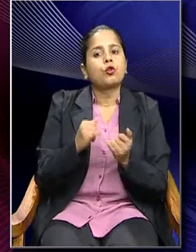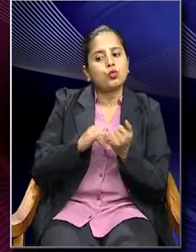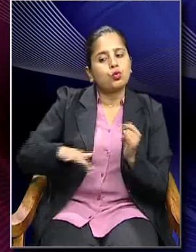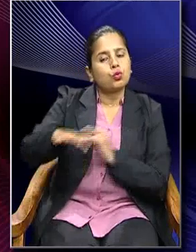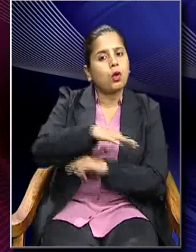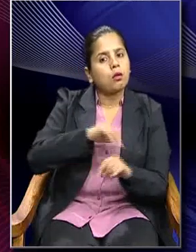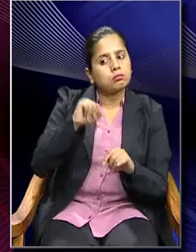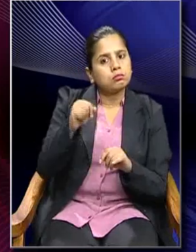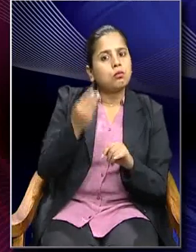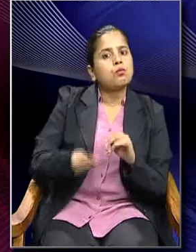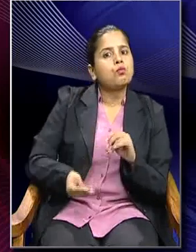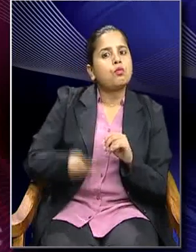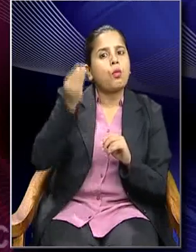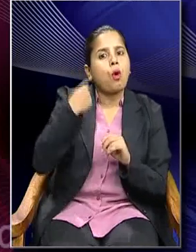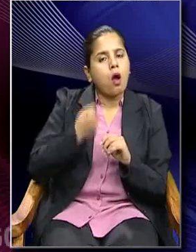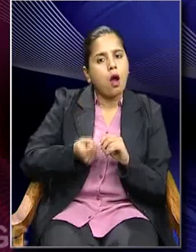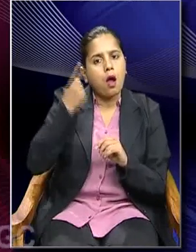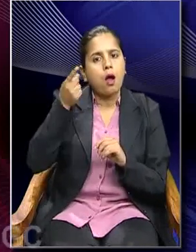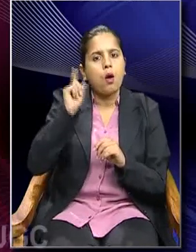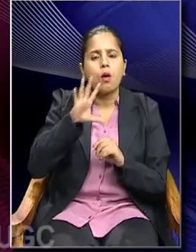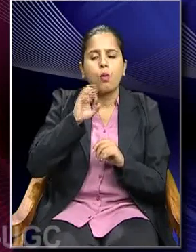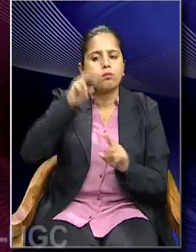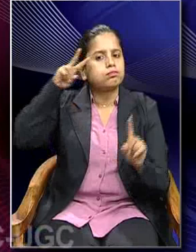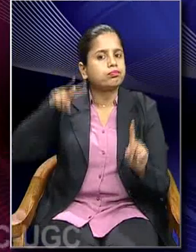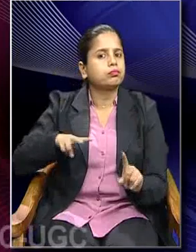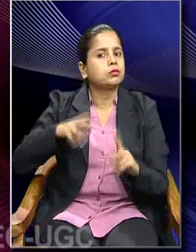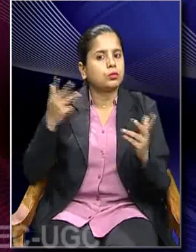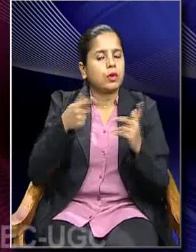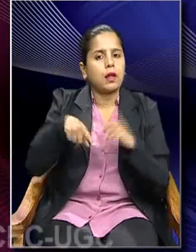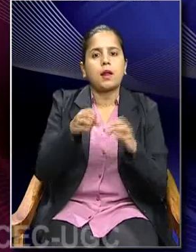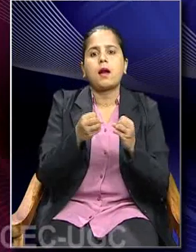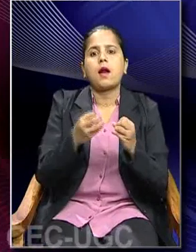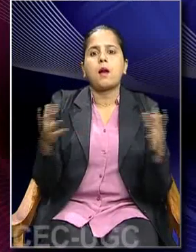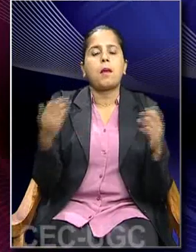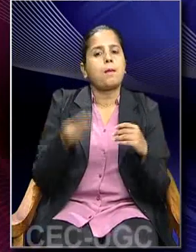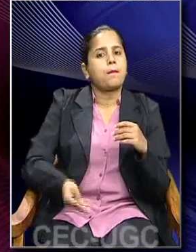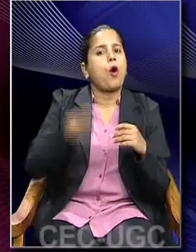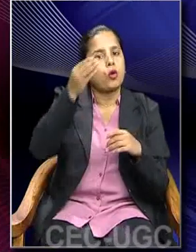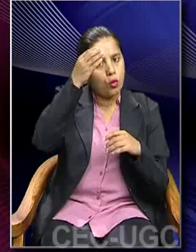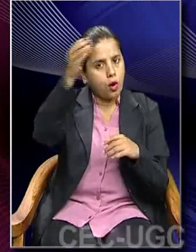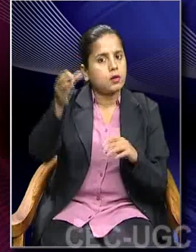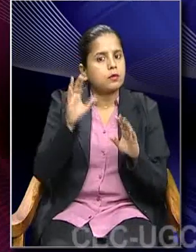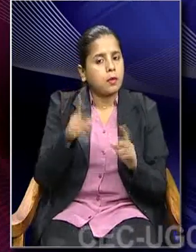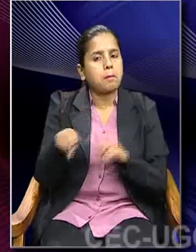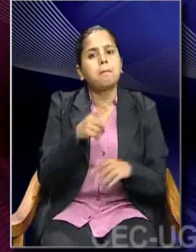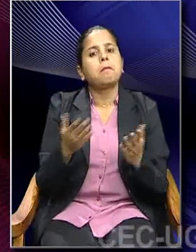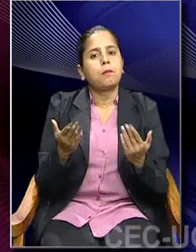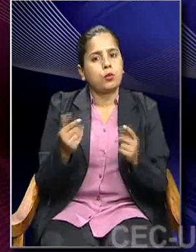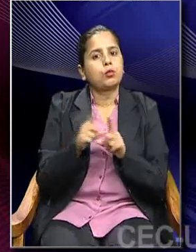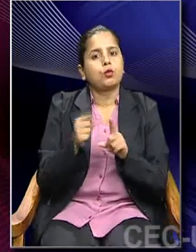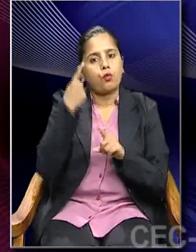society more from a holistic perspective. There are a number of more concepts which can be done in the